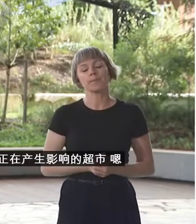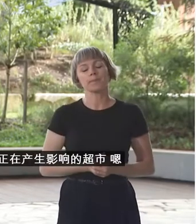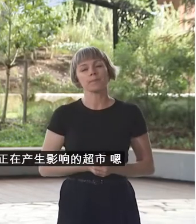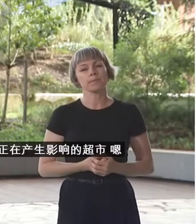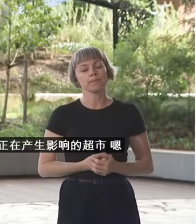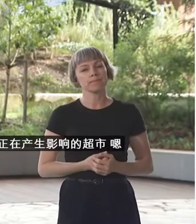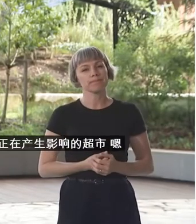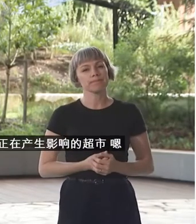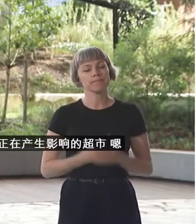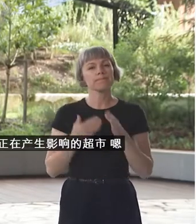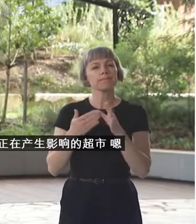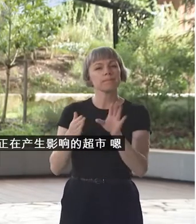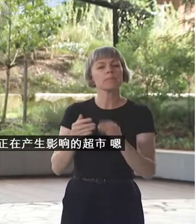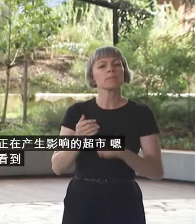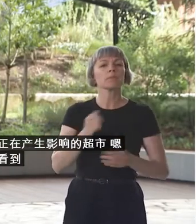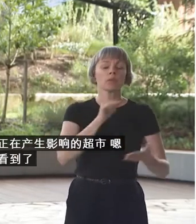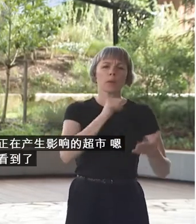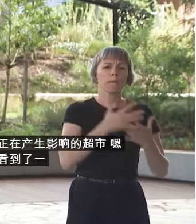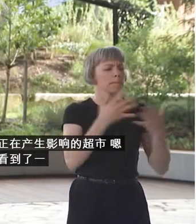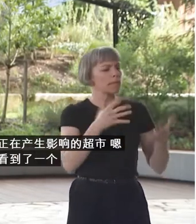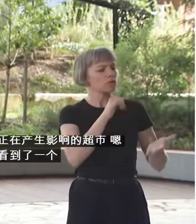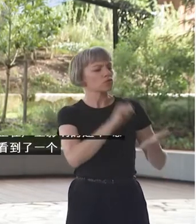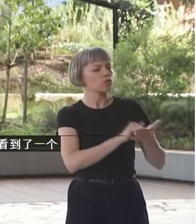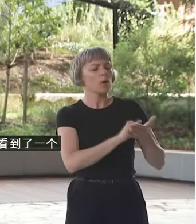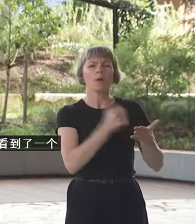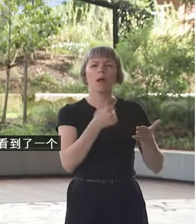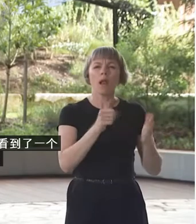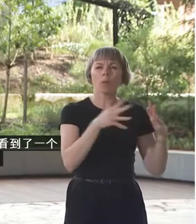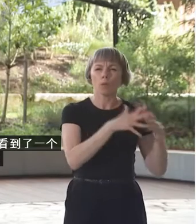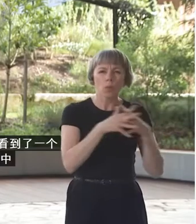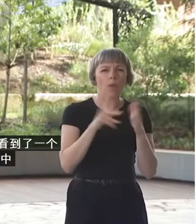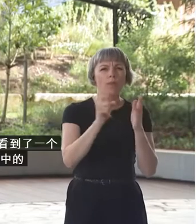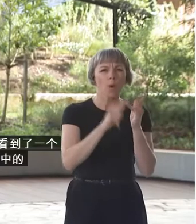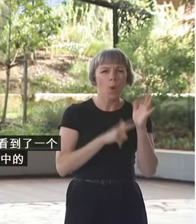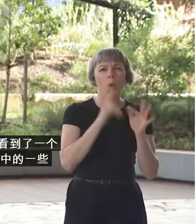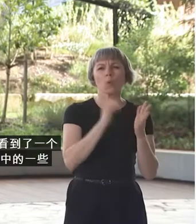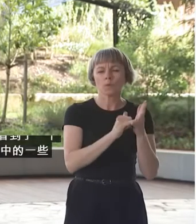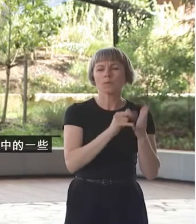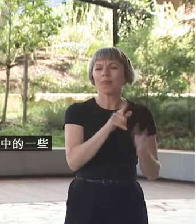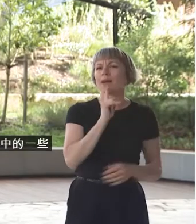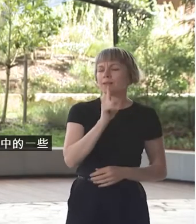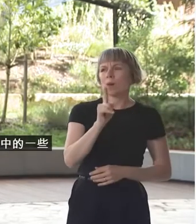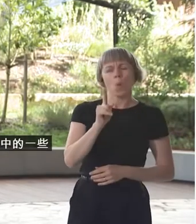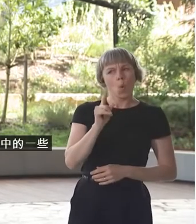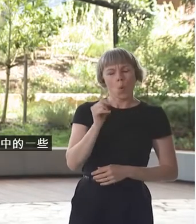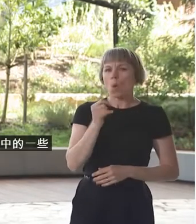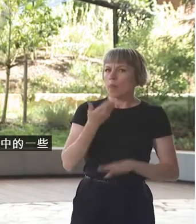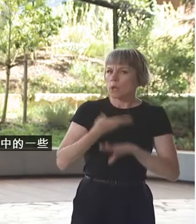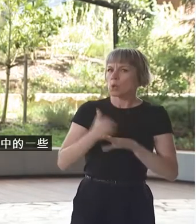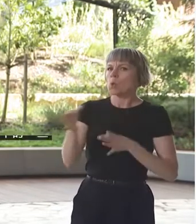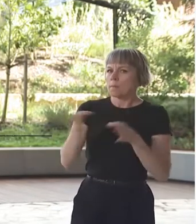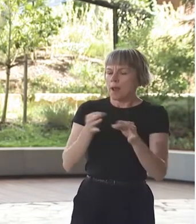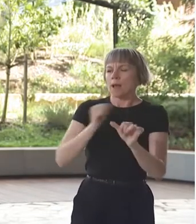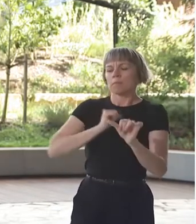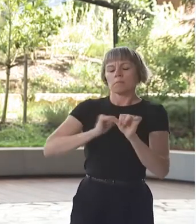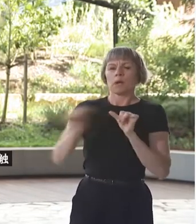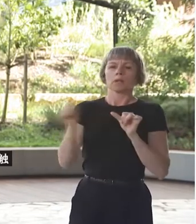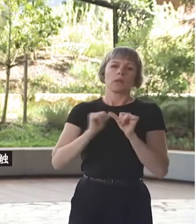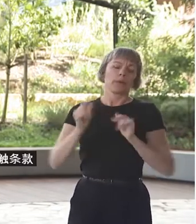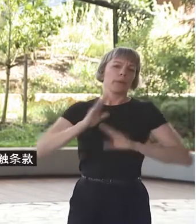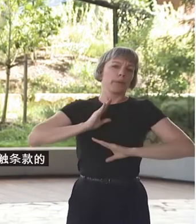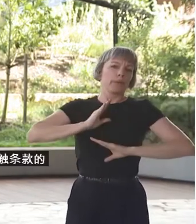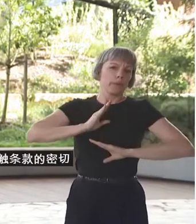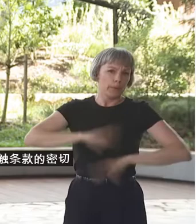difference, and that already we're seeing a number of those distribution chains come back on, or that were significantly impacted